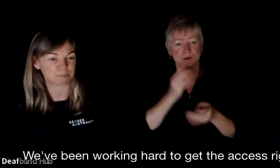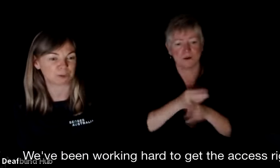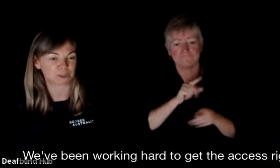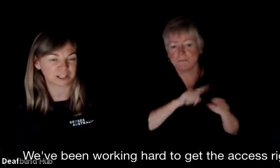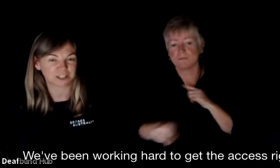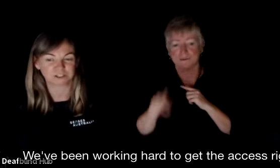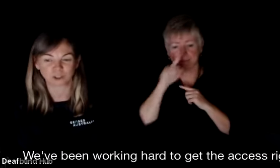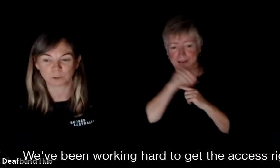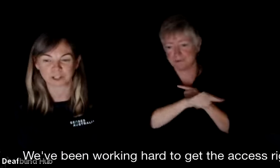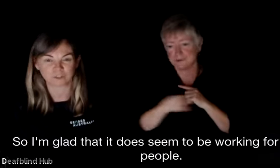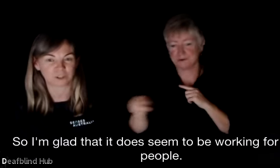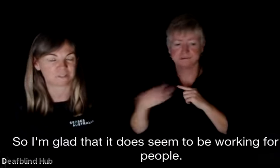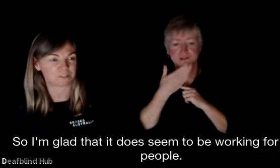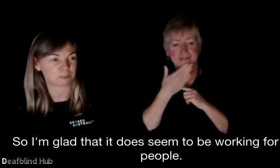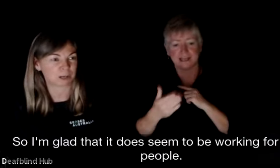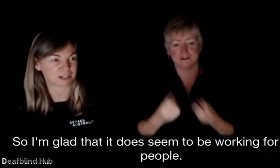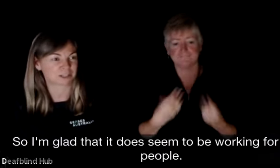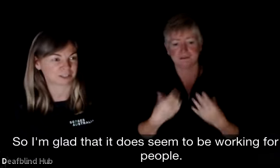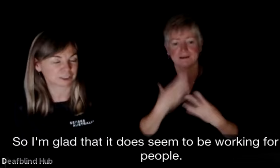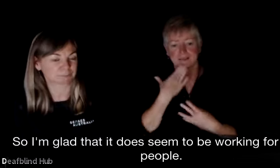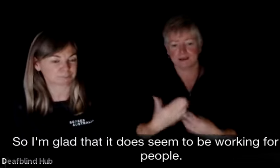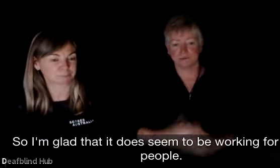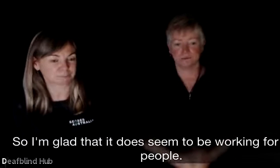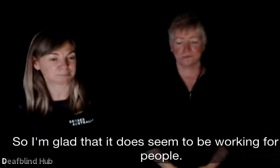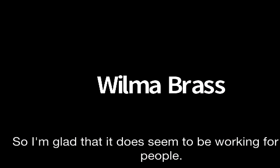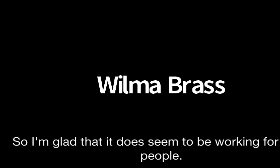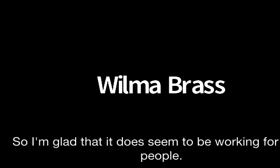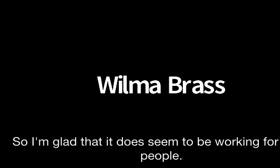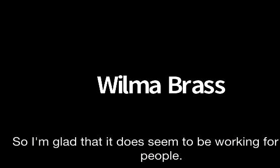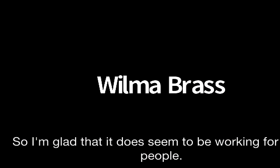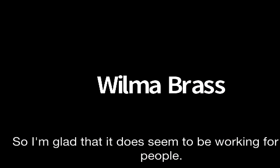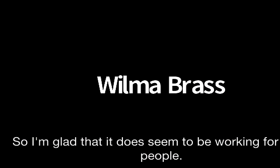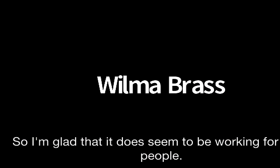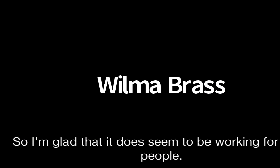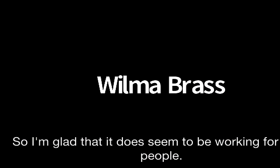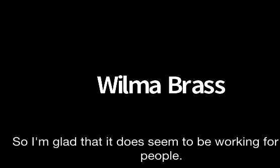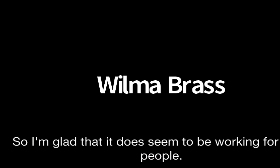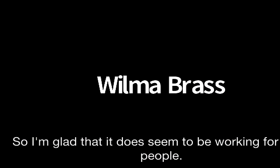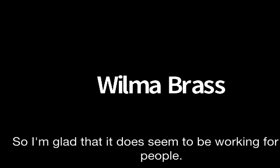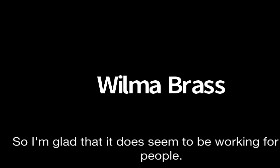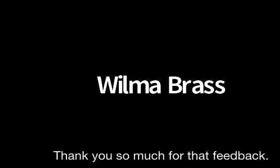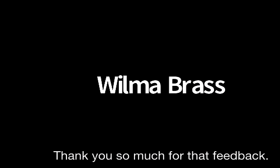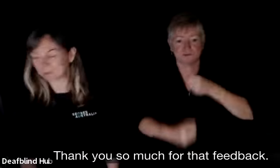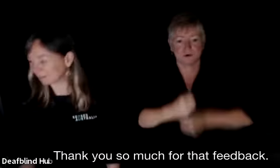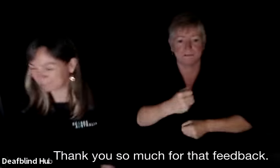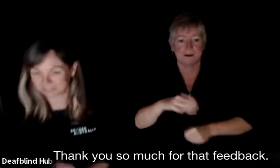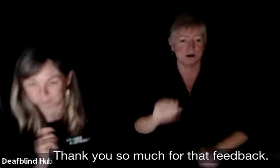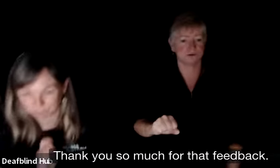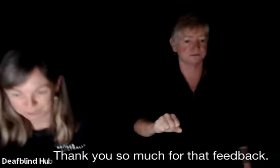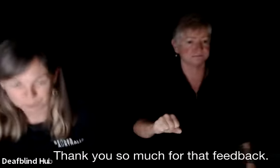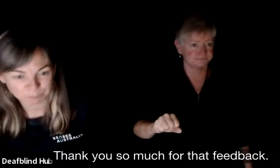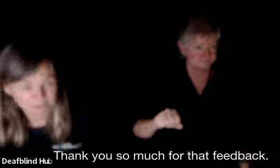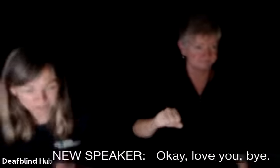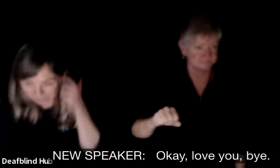most people. Thank you so much for that feedback. Okay, love you. Bye-bye. Yep, it was bye, Wilma.